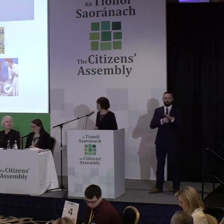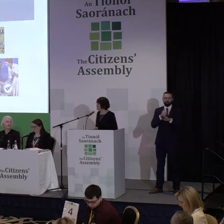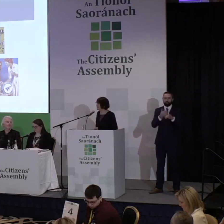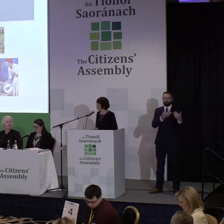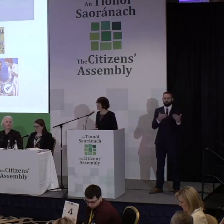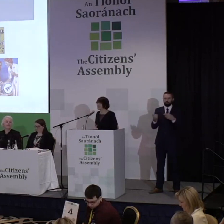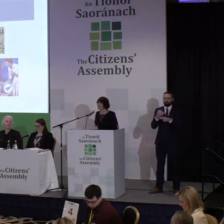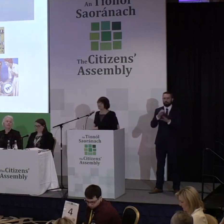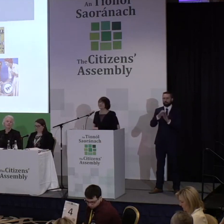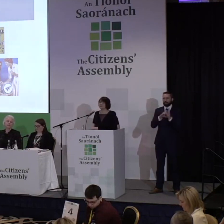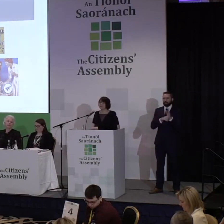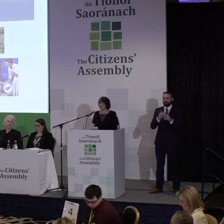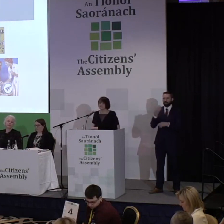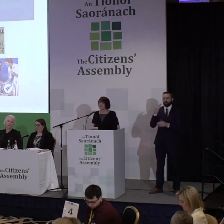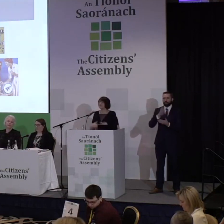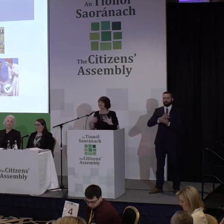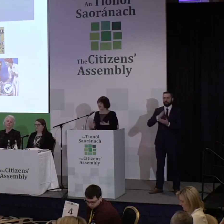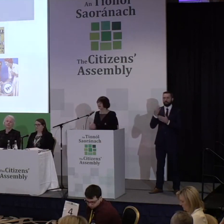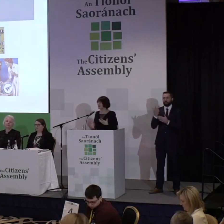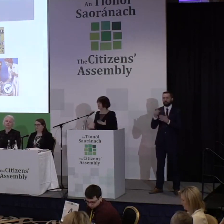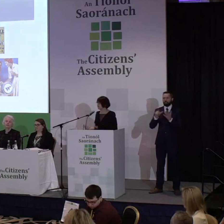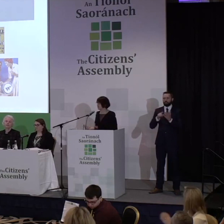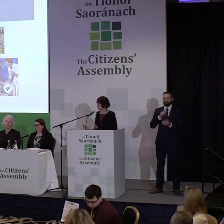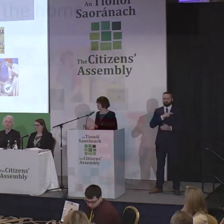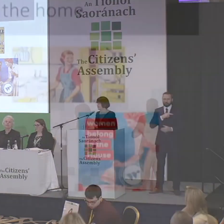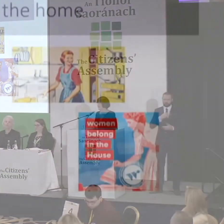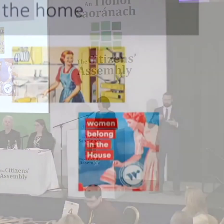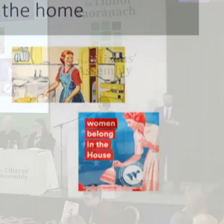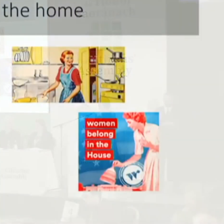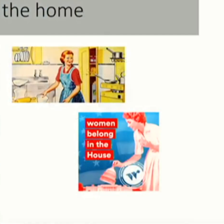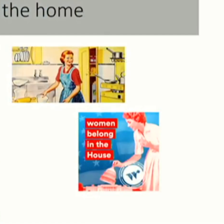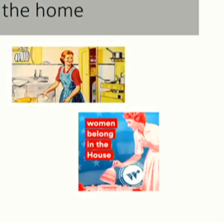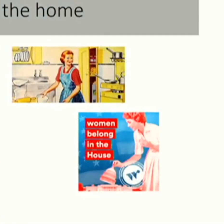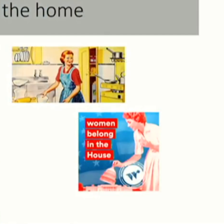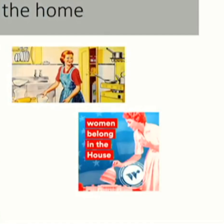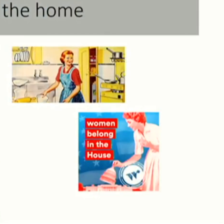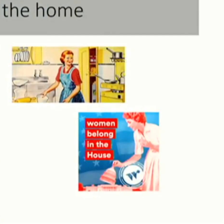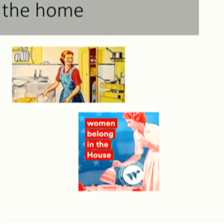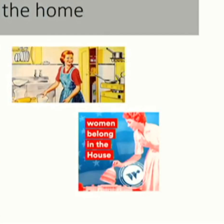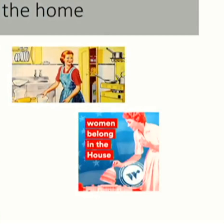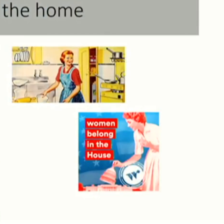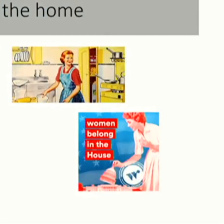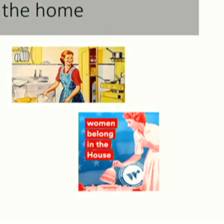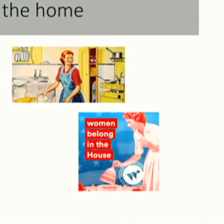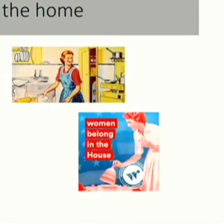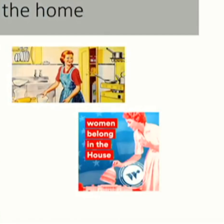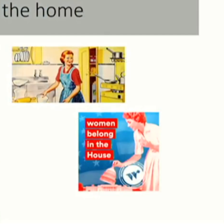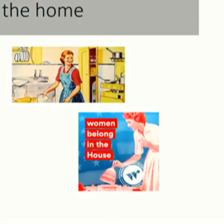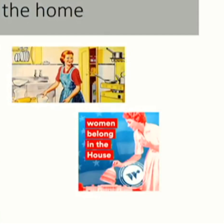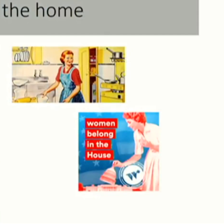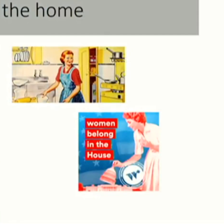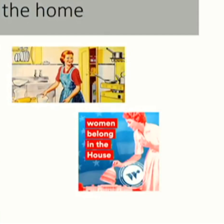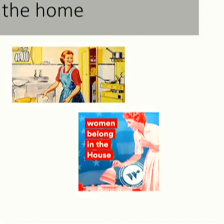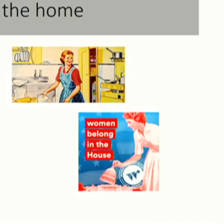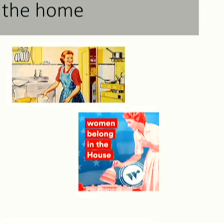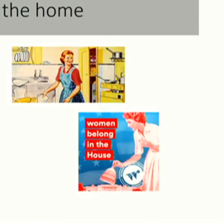provision into the Constitution in 1937, it was highly controversial. Many women, as you know, participated in the struggle